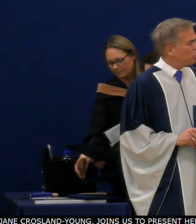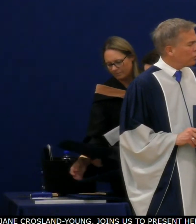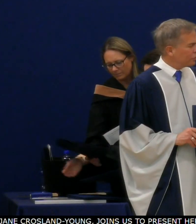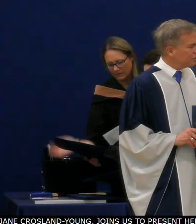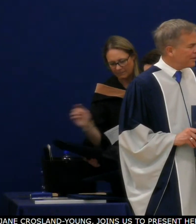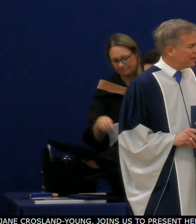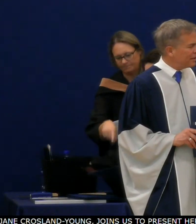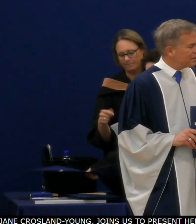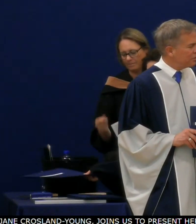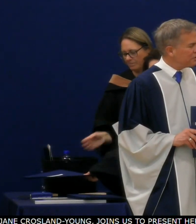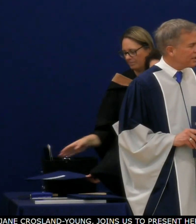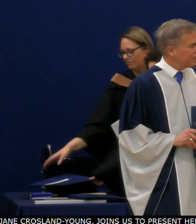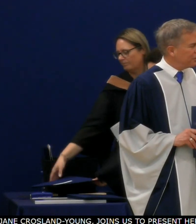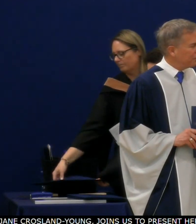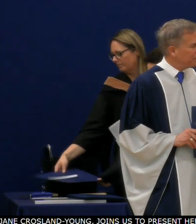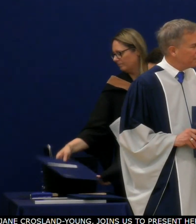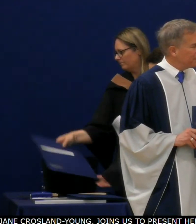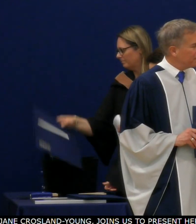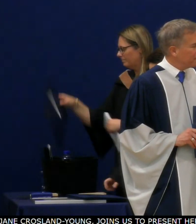Zahara Supple States.